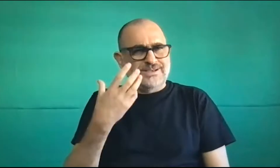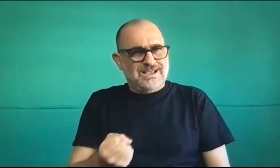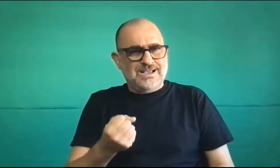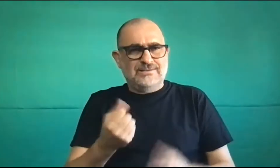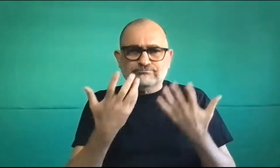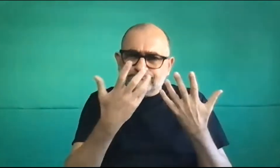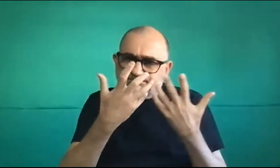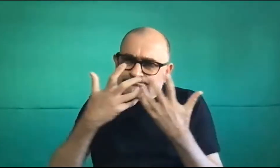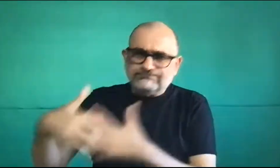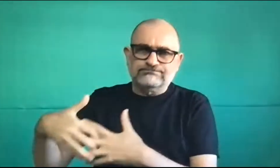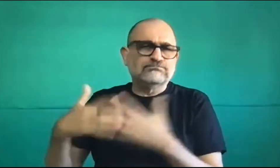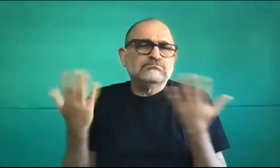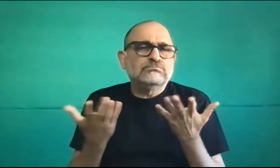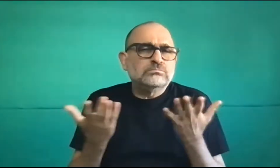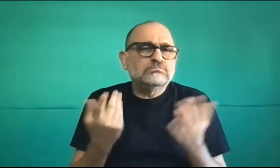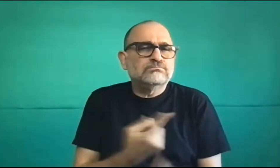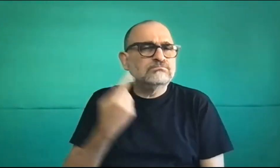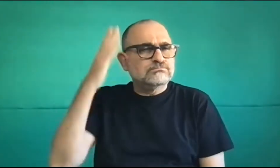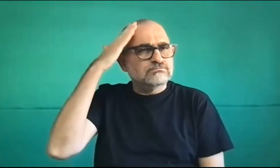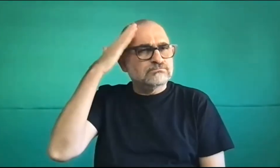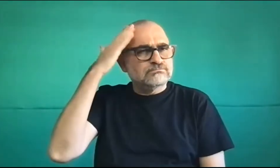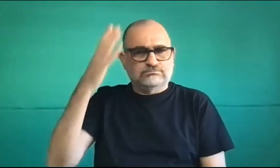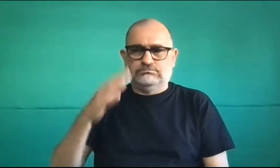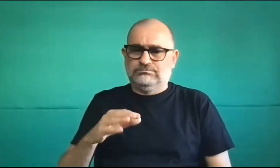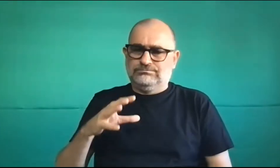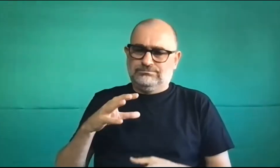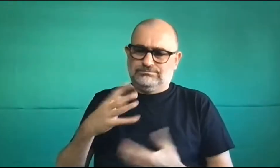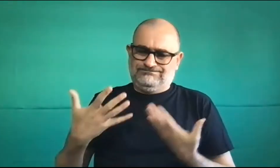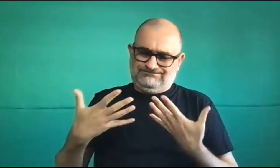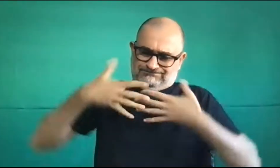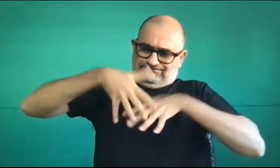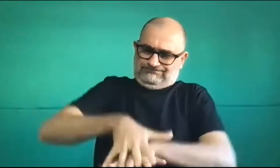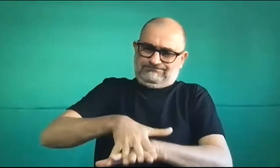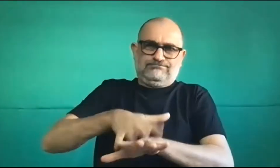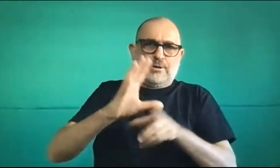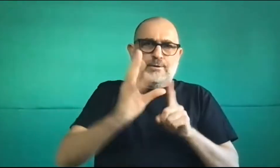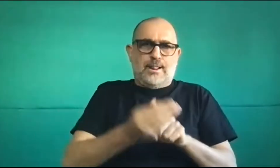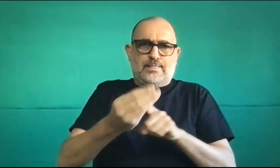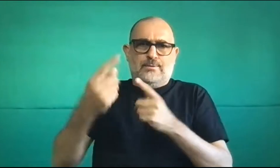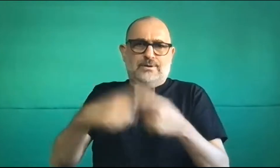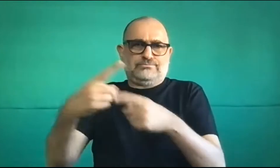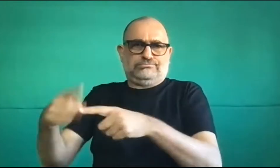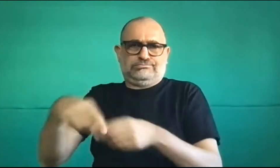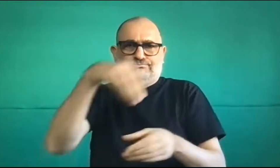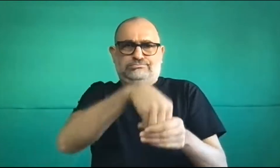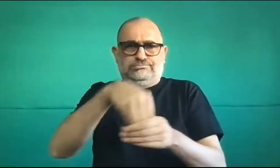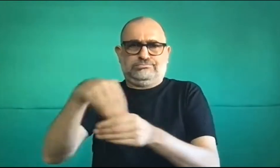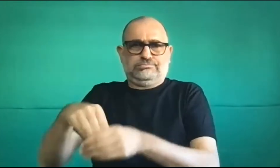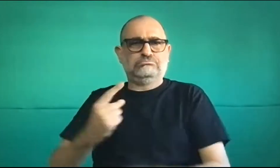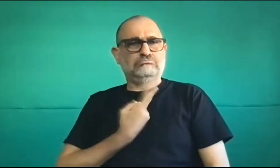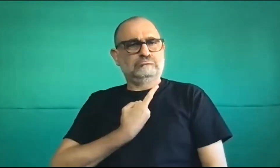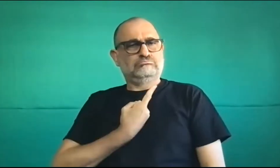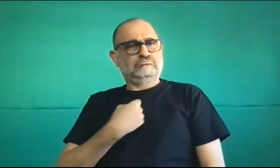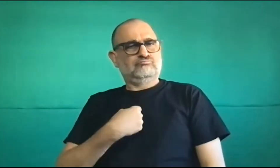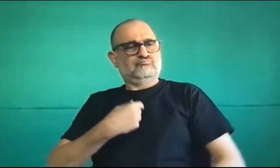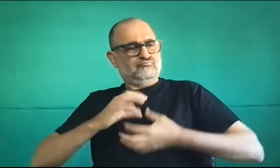done through a dialogue process which involved all of the indigenous peoples, also